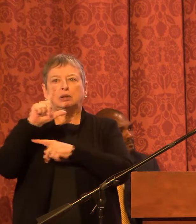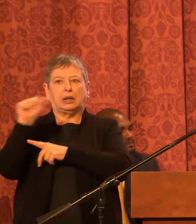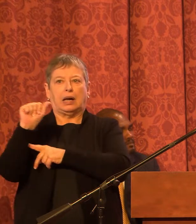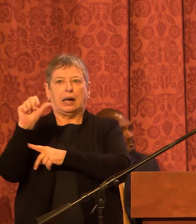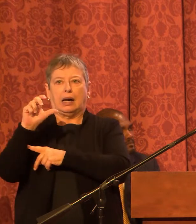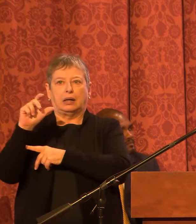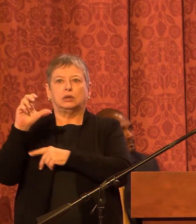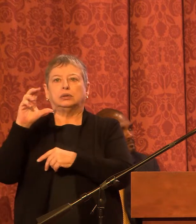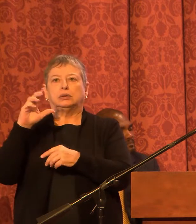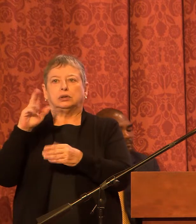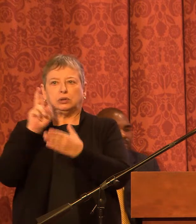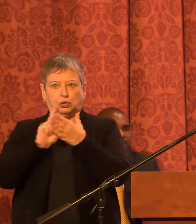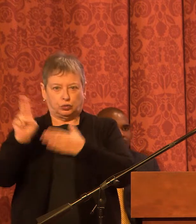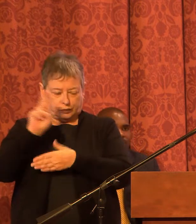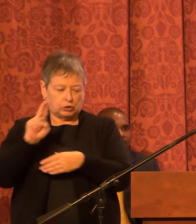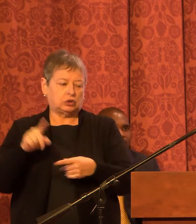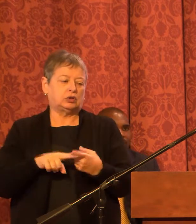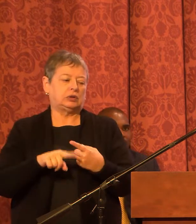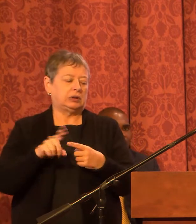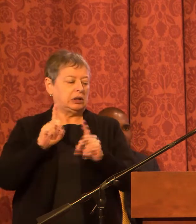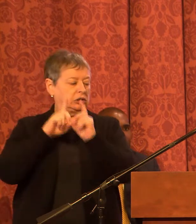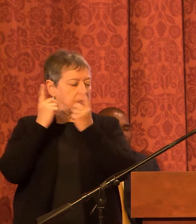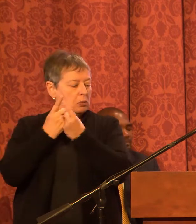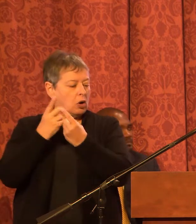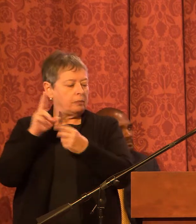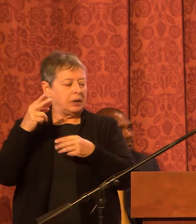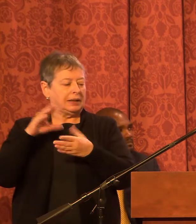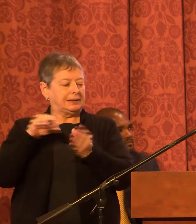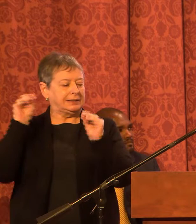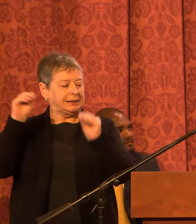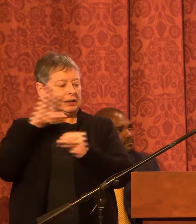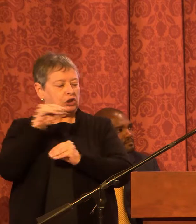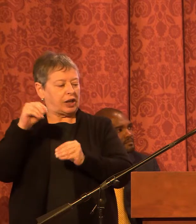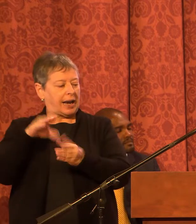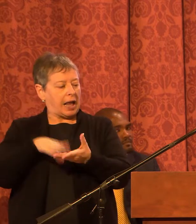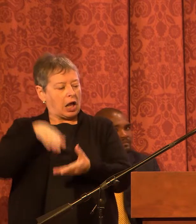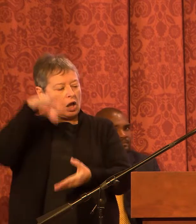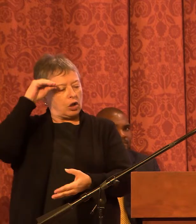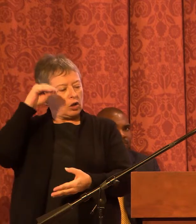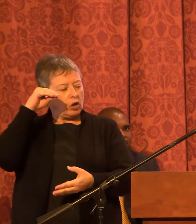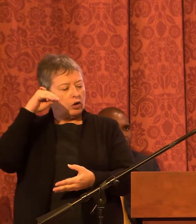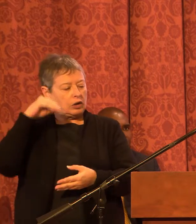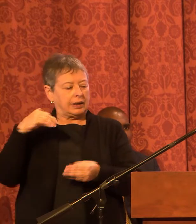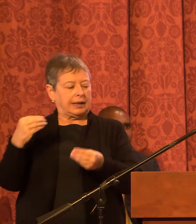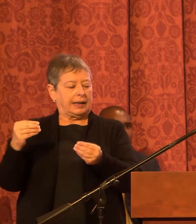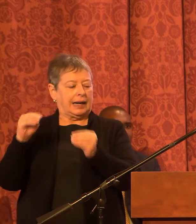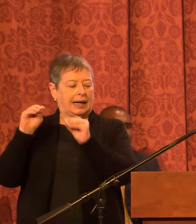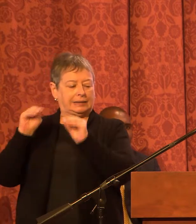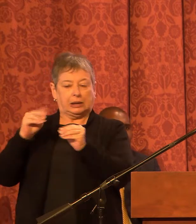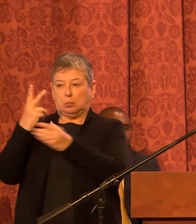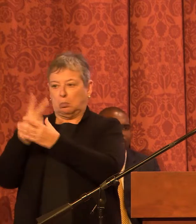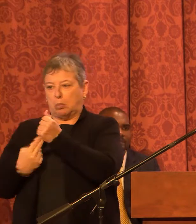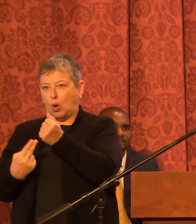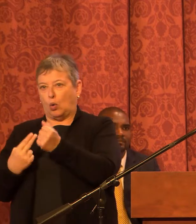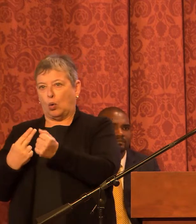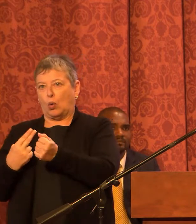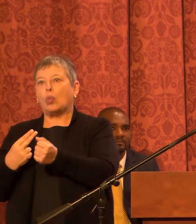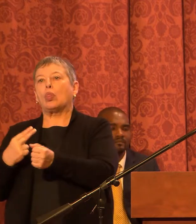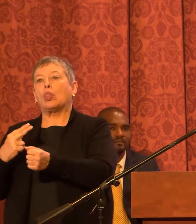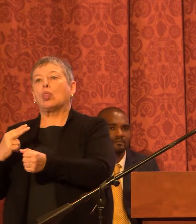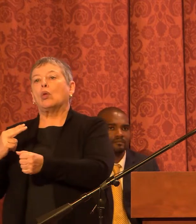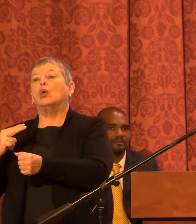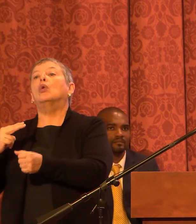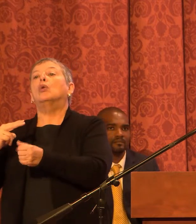education faculty member in the Department of Teaching and Learning, and teaches both undergraduate and